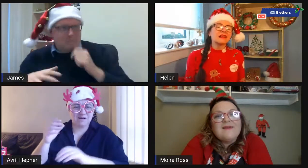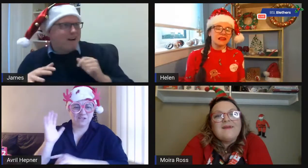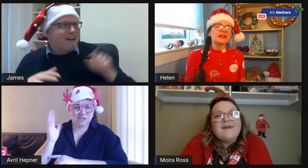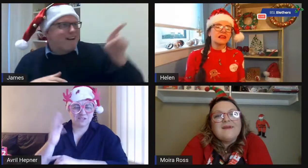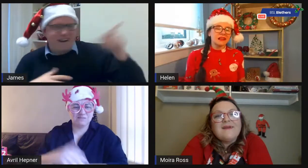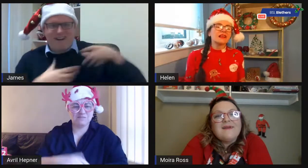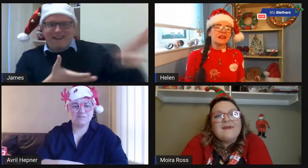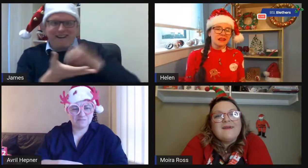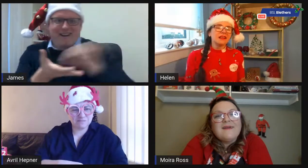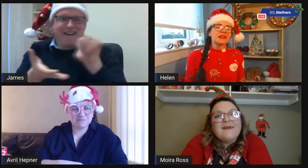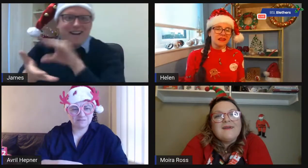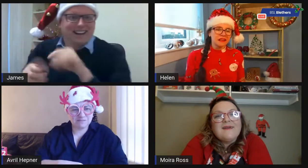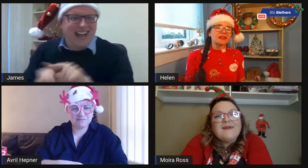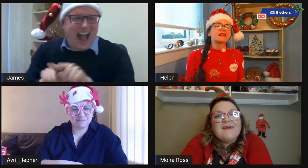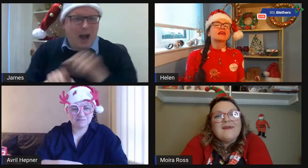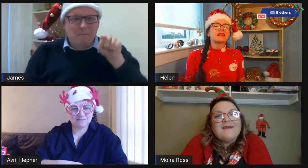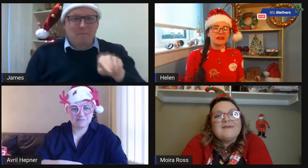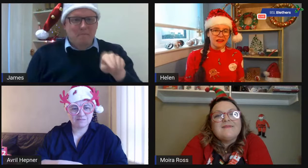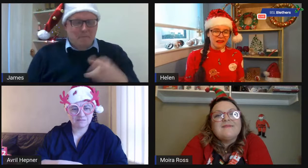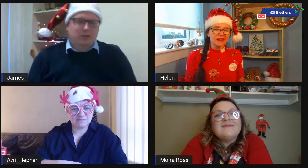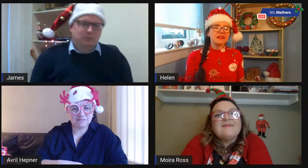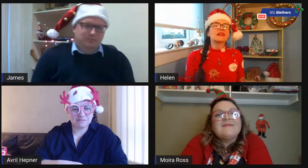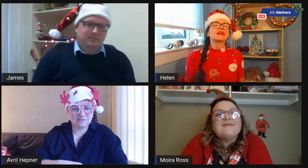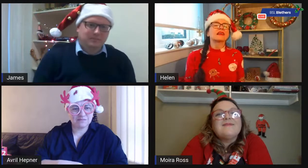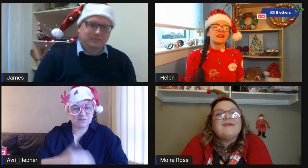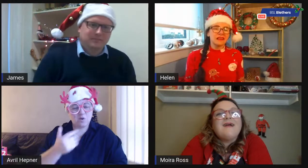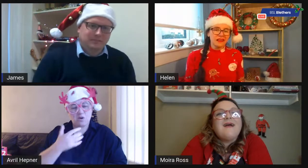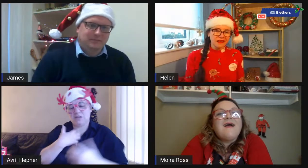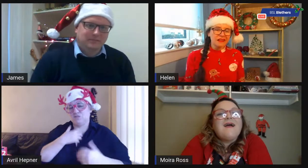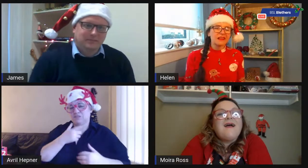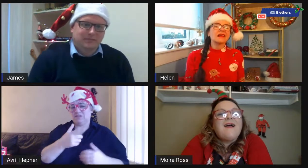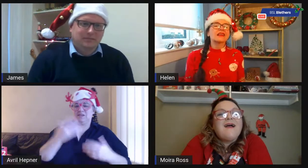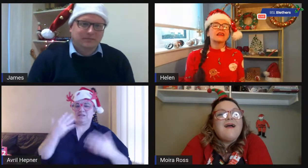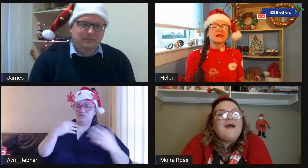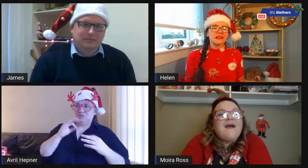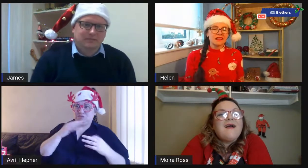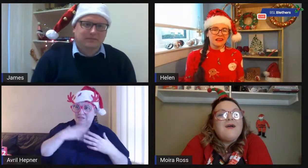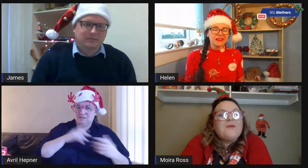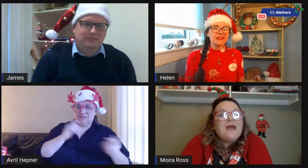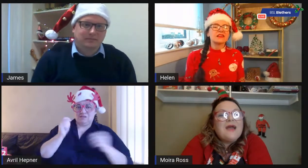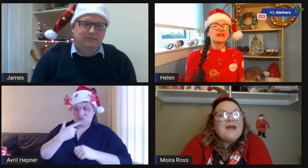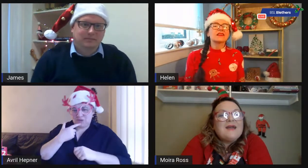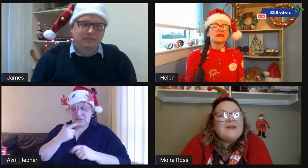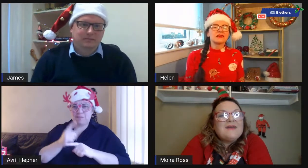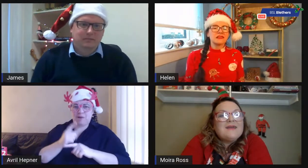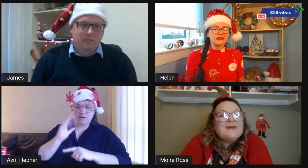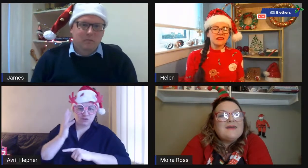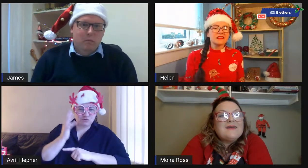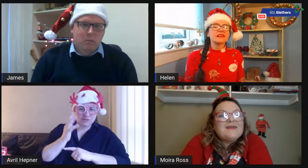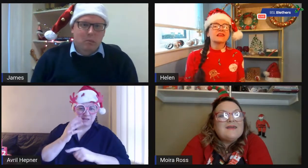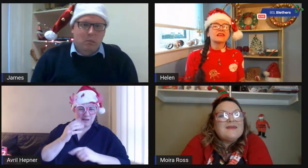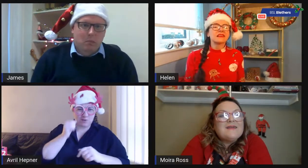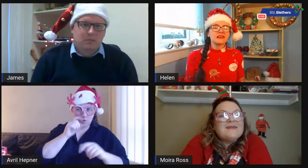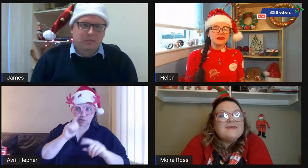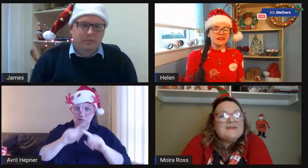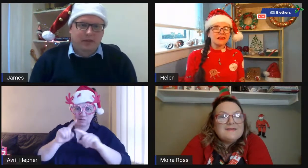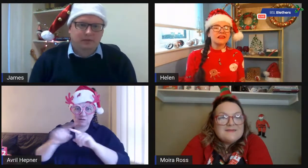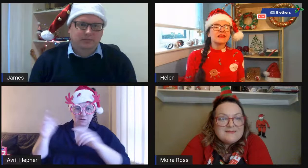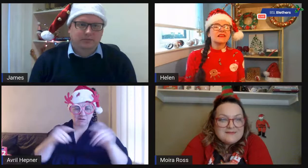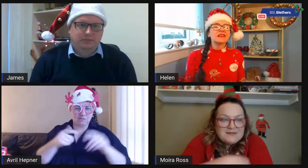Albert because people were seeing photographs and things, and they just wanted to copy the royalty. Well, that's interesting. So